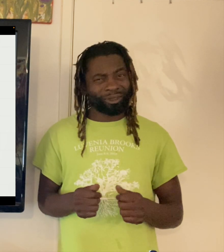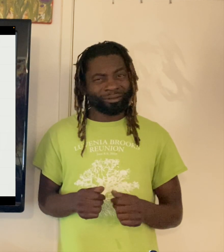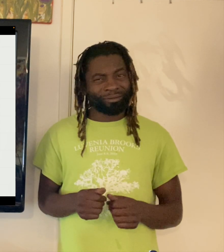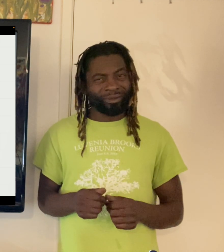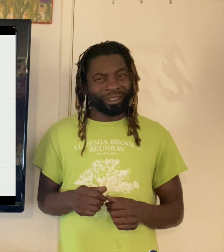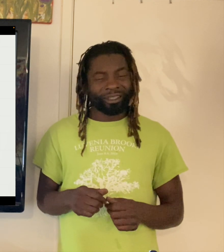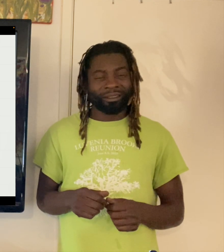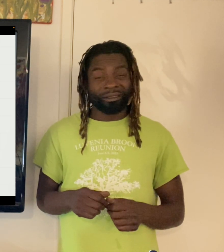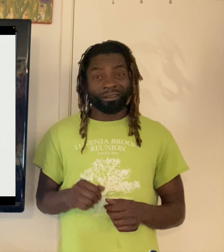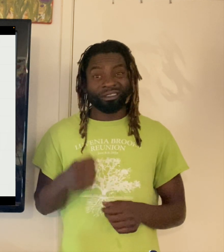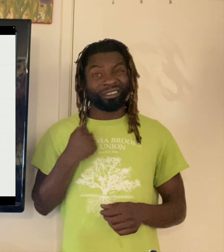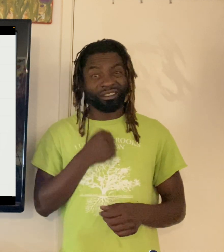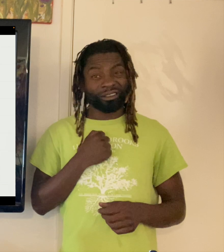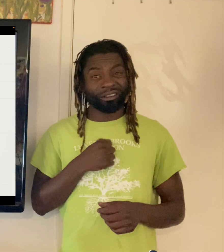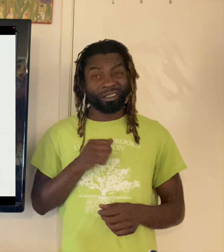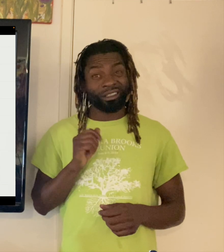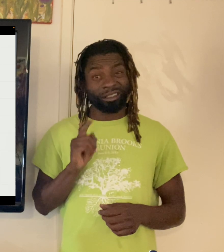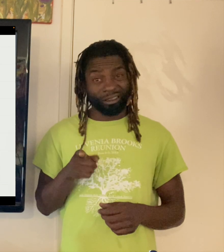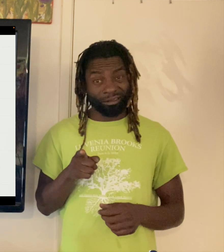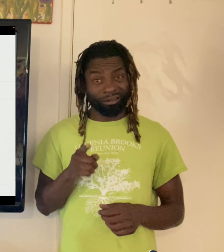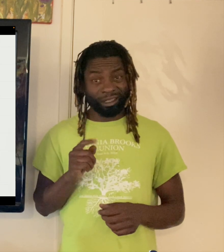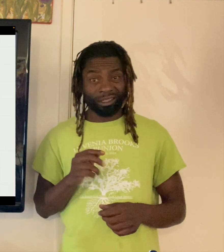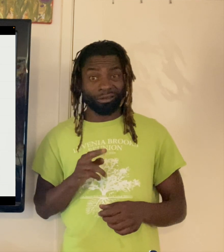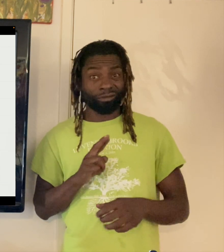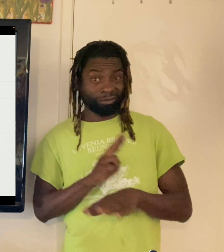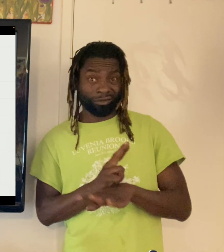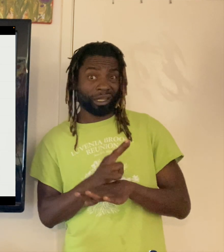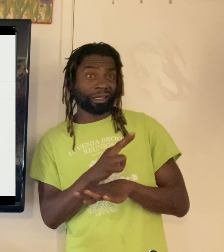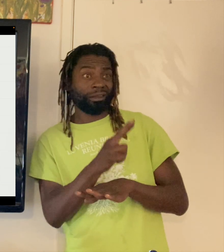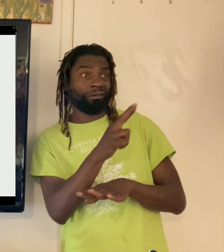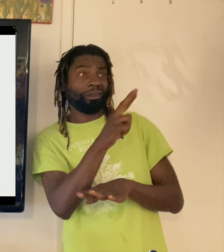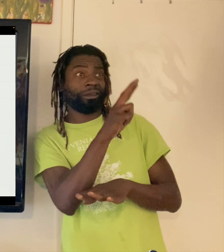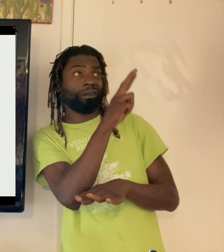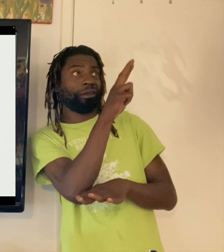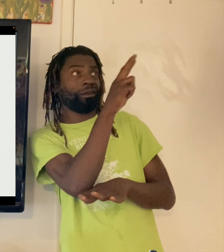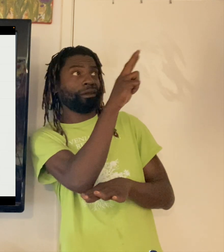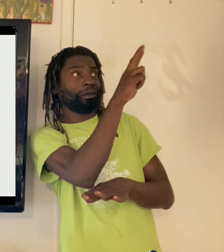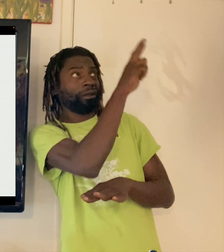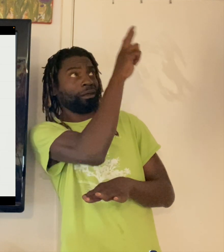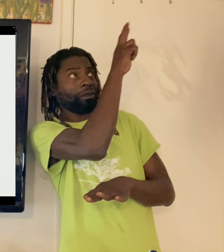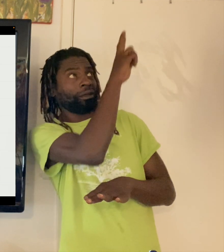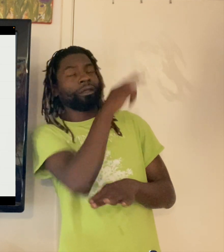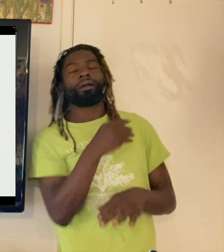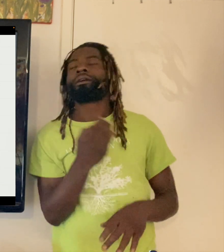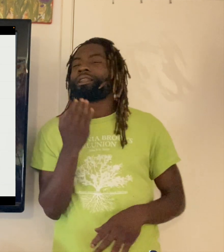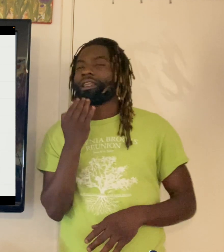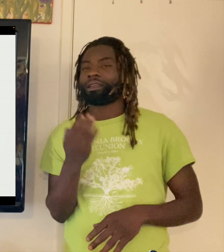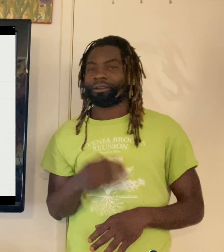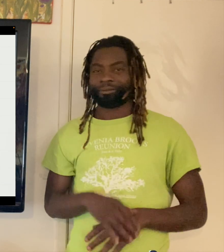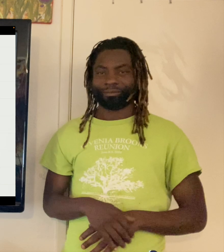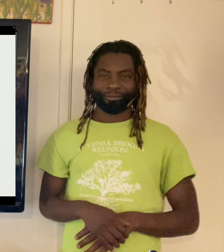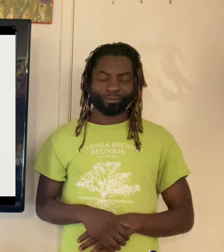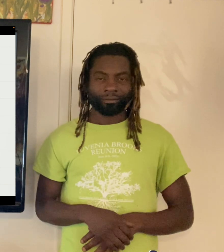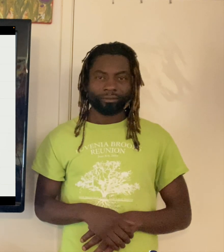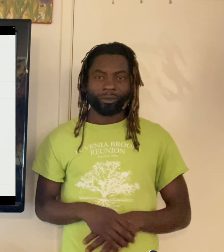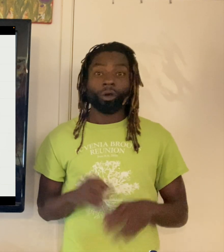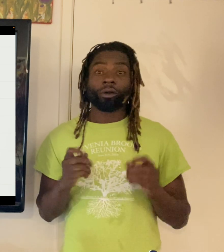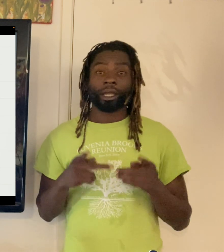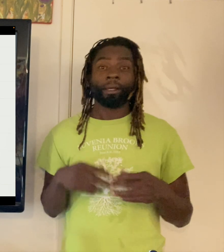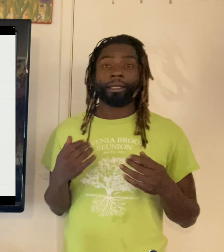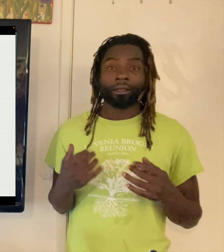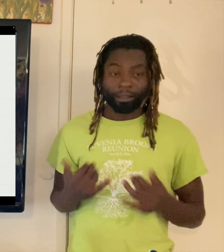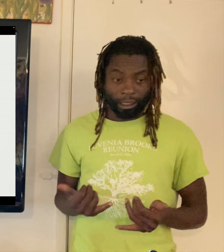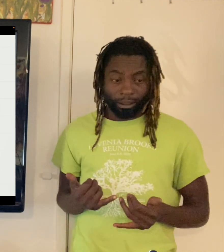be here. Sorry, you need to take a rocket ship out of here. A rocket ship. Oh, thank